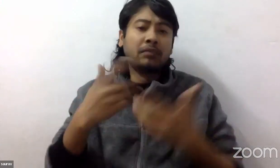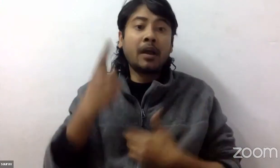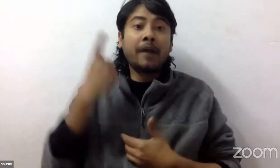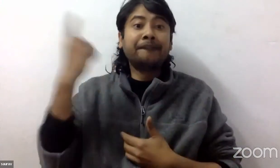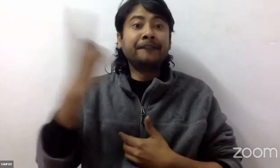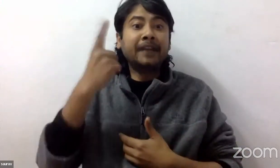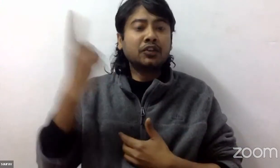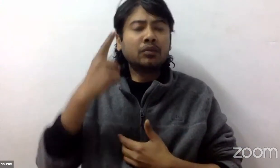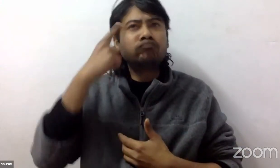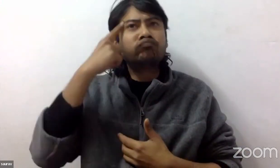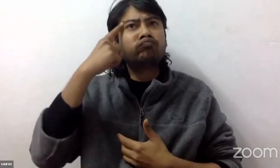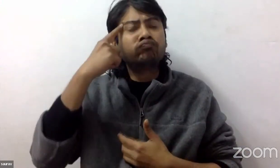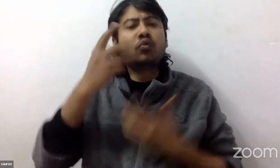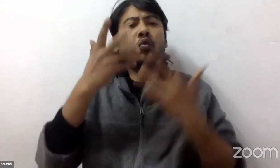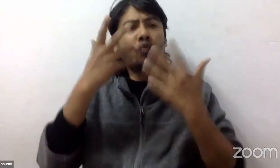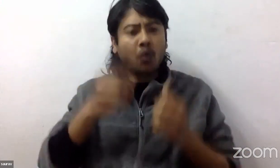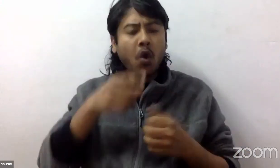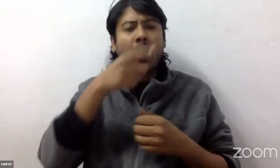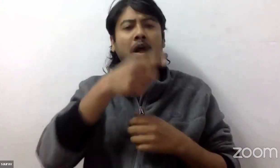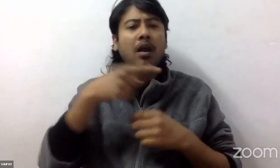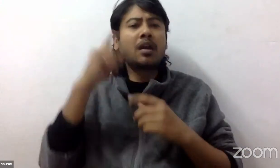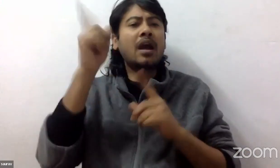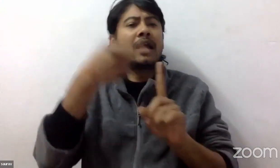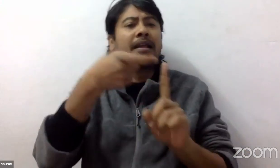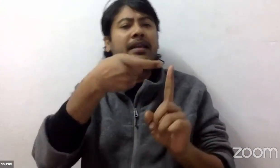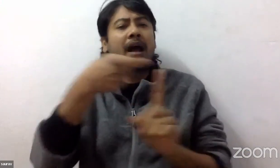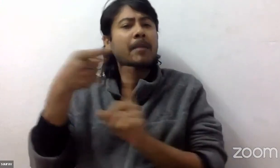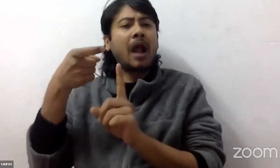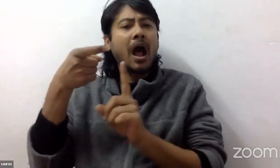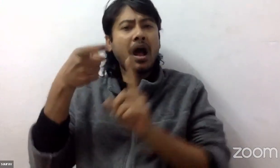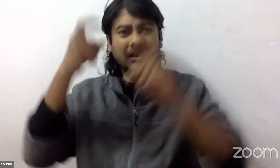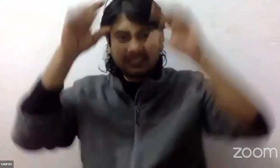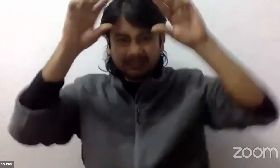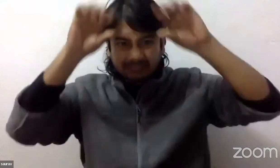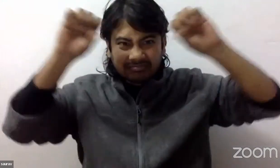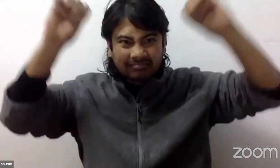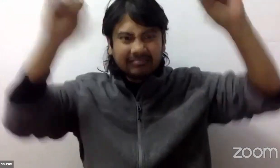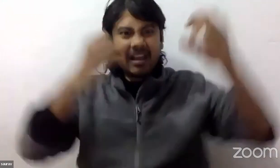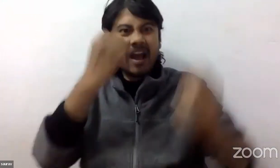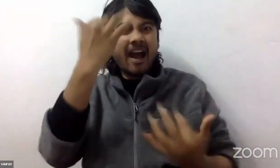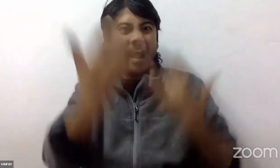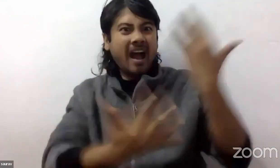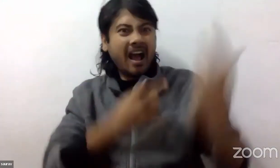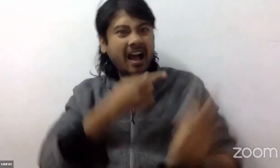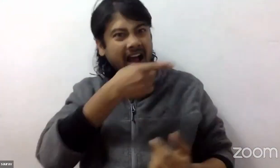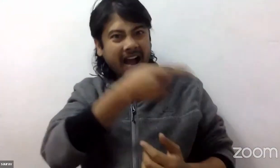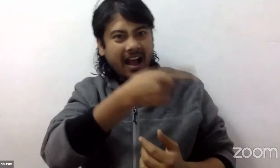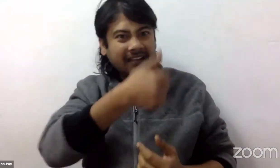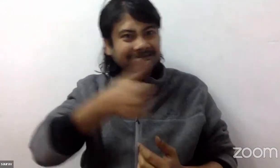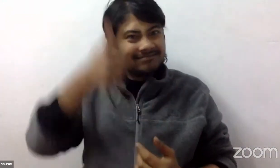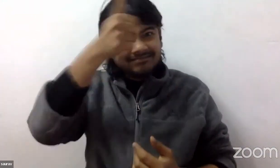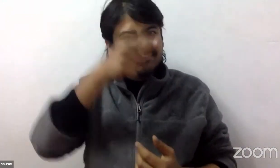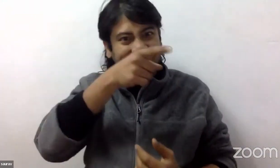shouting and screaming. So Lord, being very compassionate, his heart melted and he asked